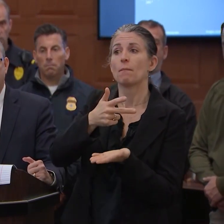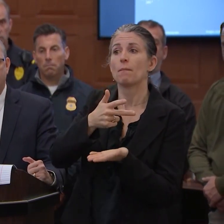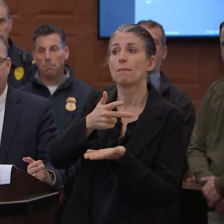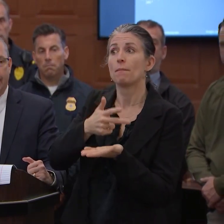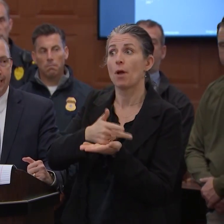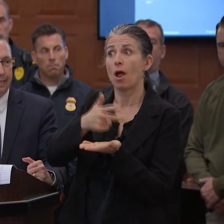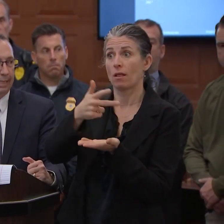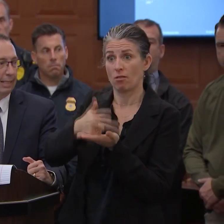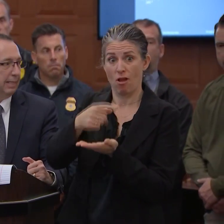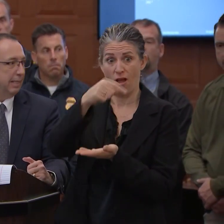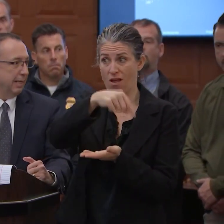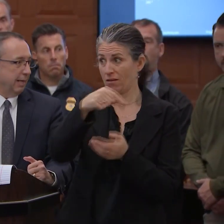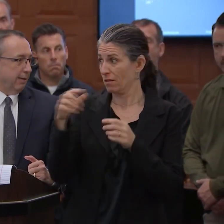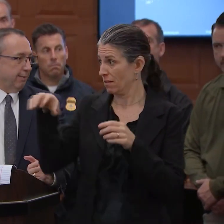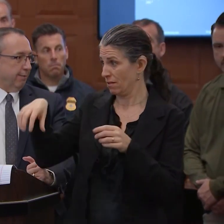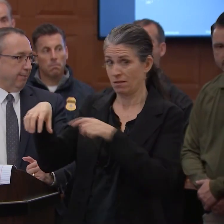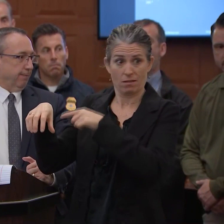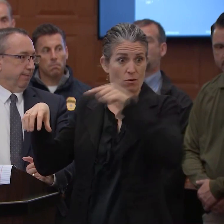unlocked?